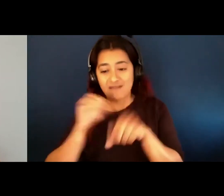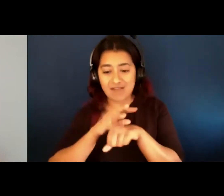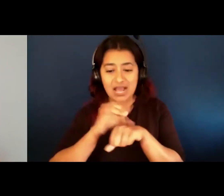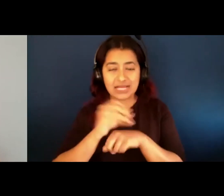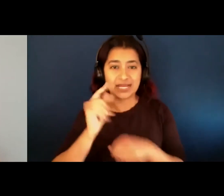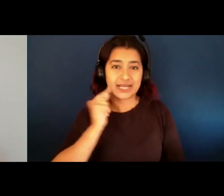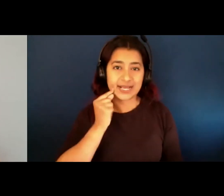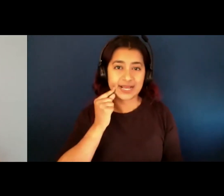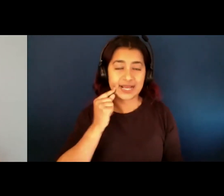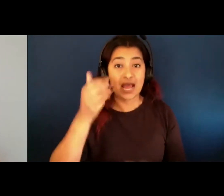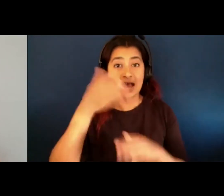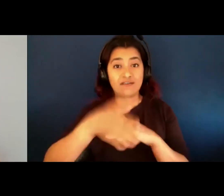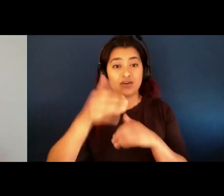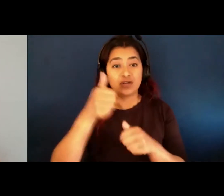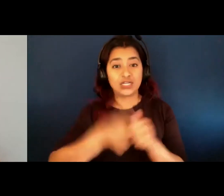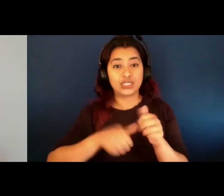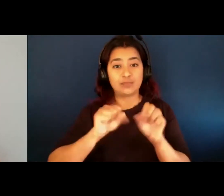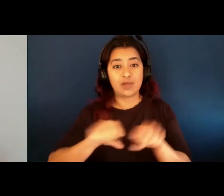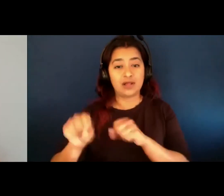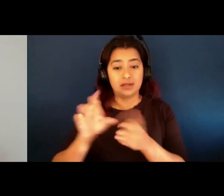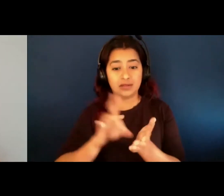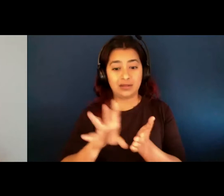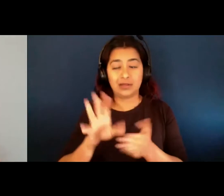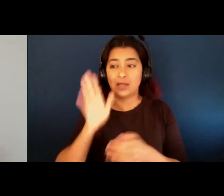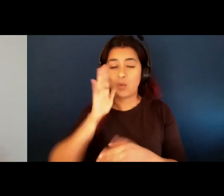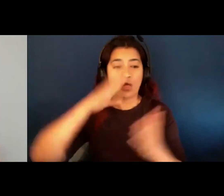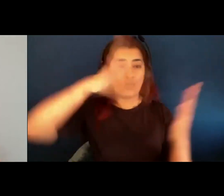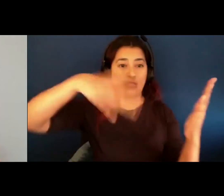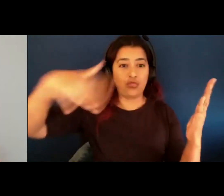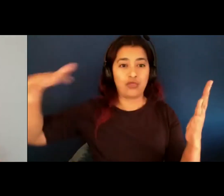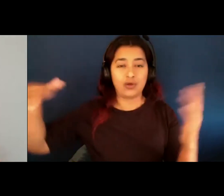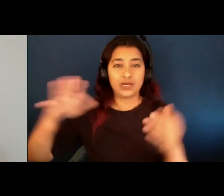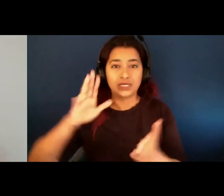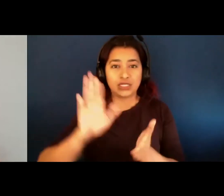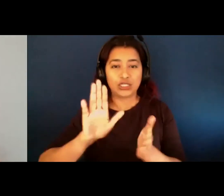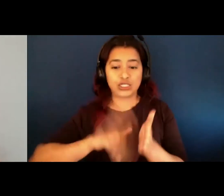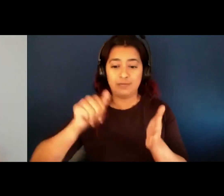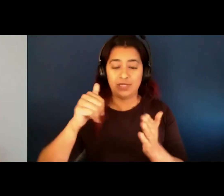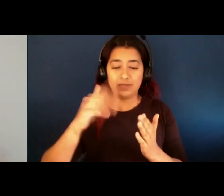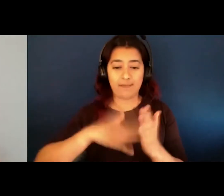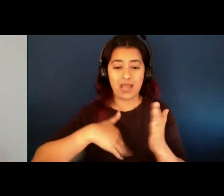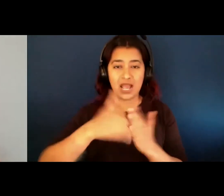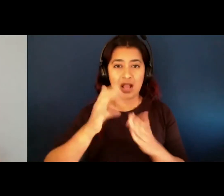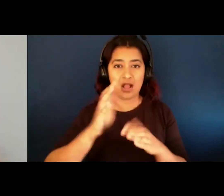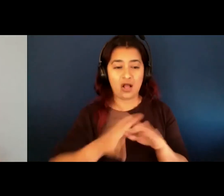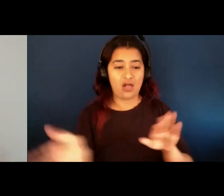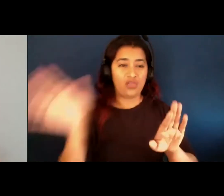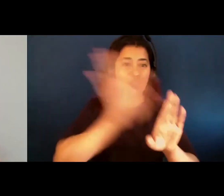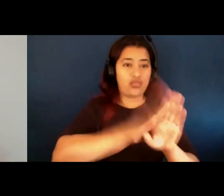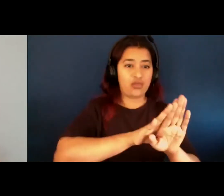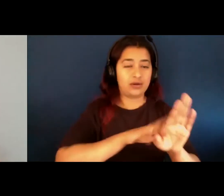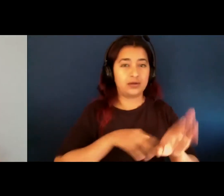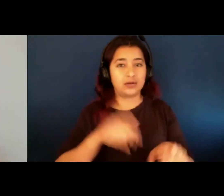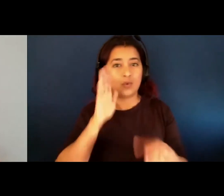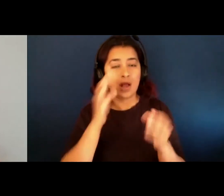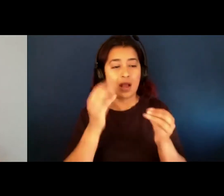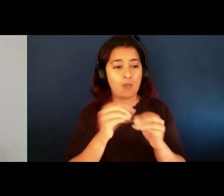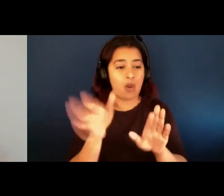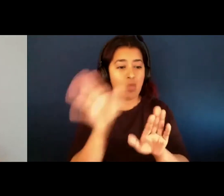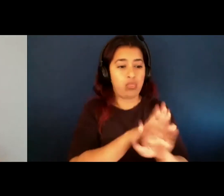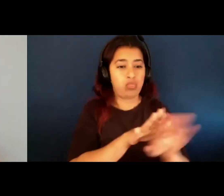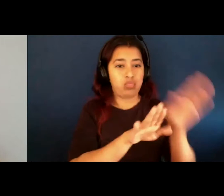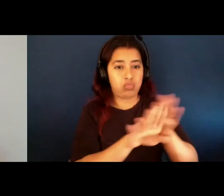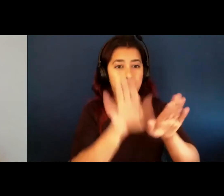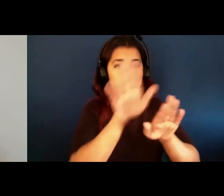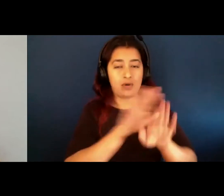tenant eviction, the landlord spackled a new coat of the cheapest paint on top of the old, so that there was more paint and lead on the wall